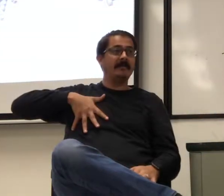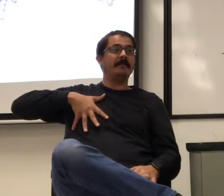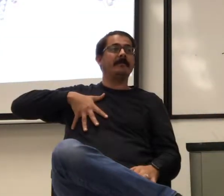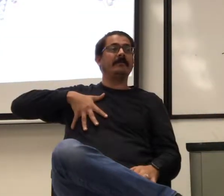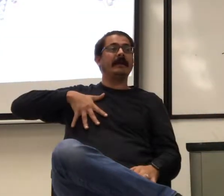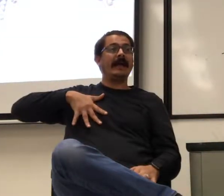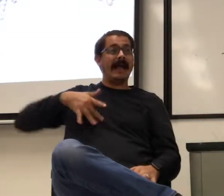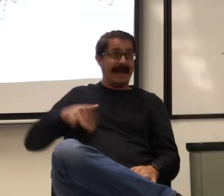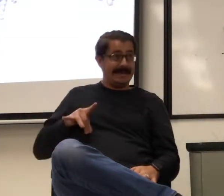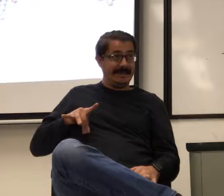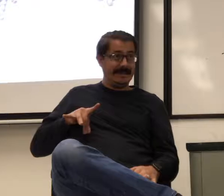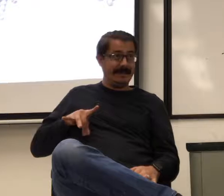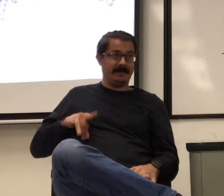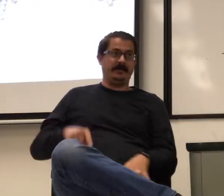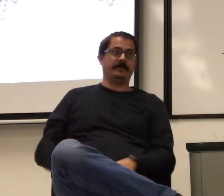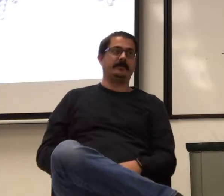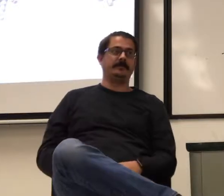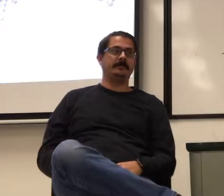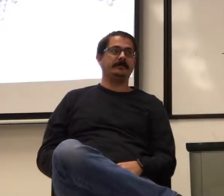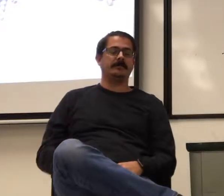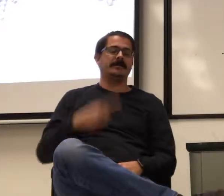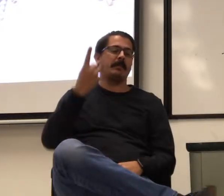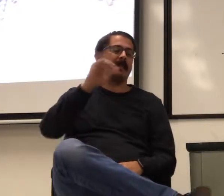But something like that.